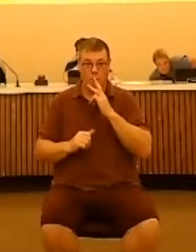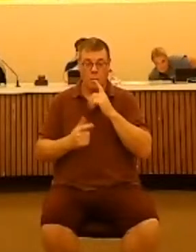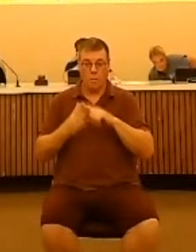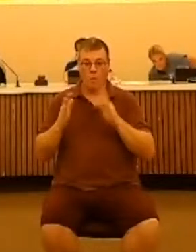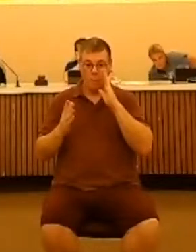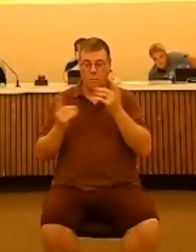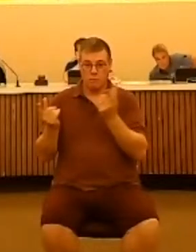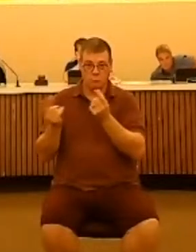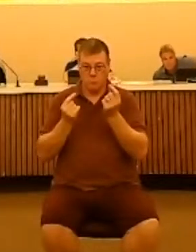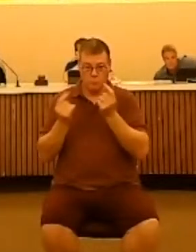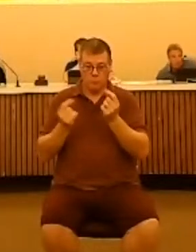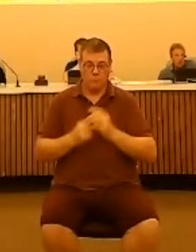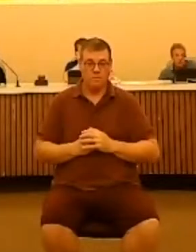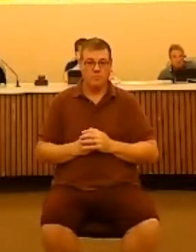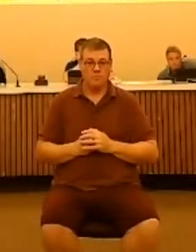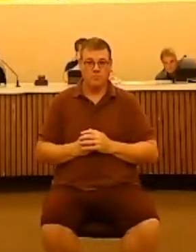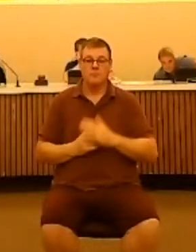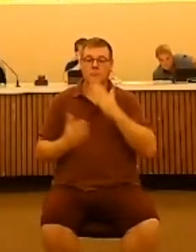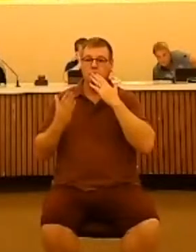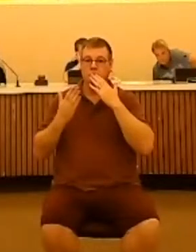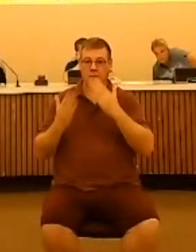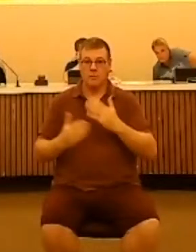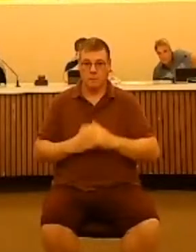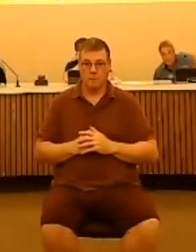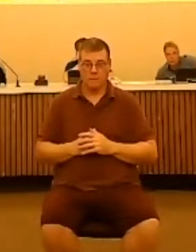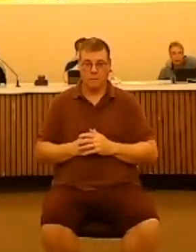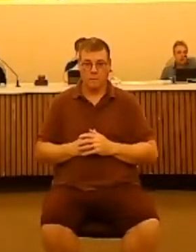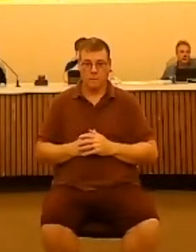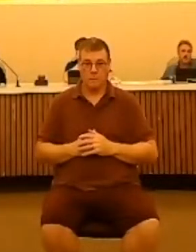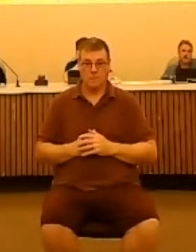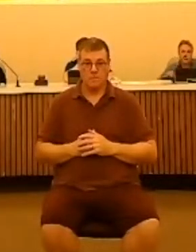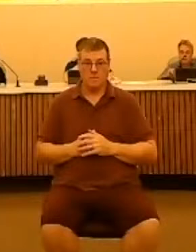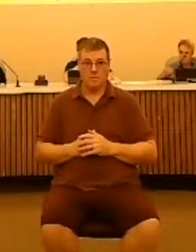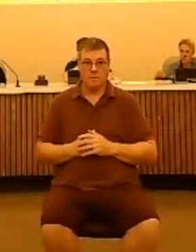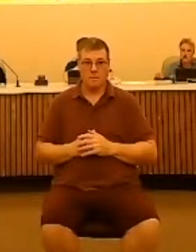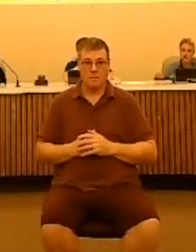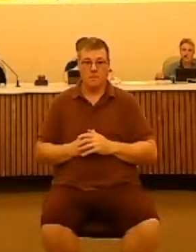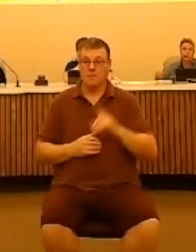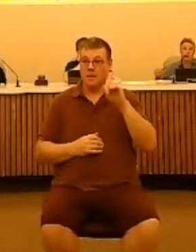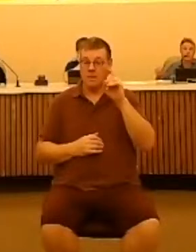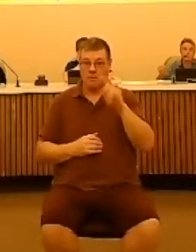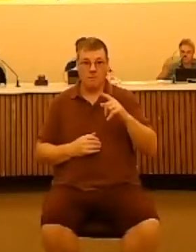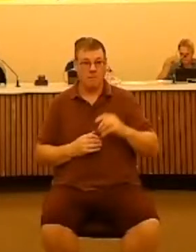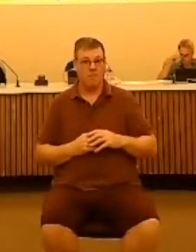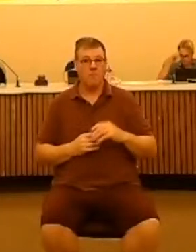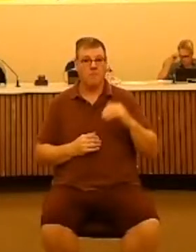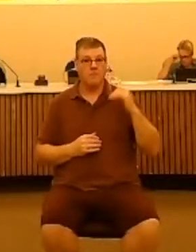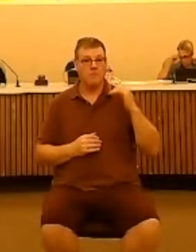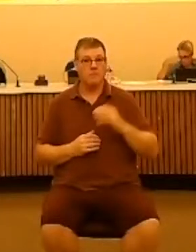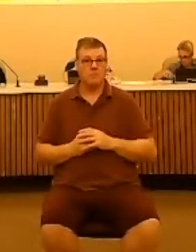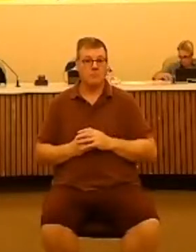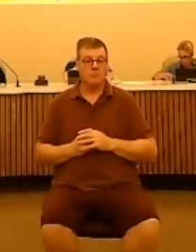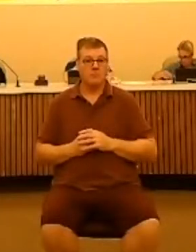do. So thank you. Thank you. Charlene, can I ask one question? Shelley. You mentioned this